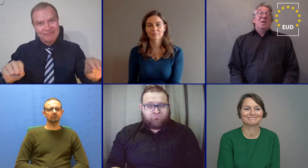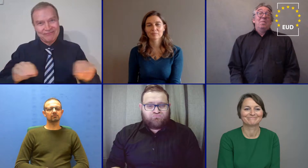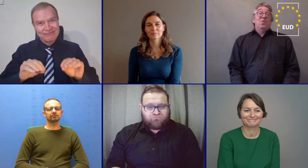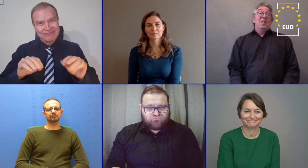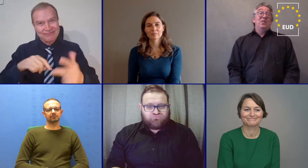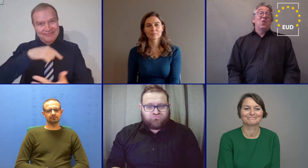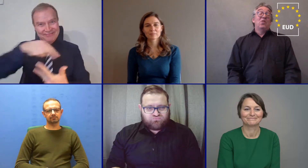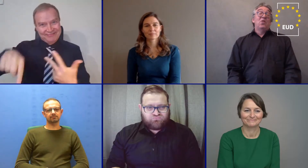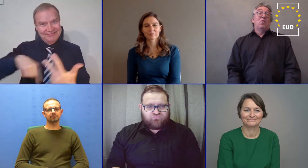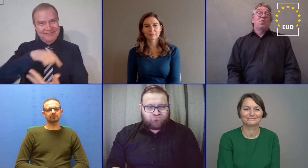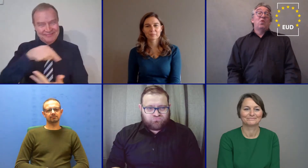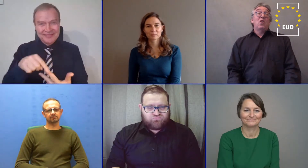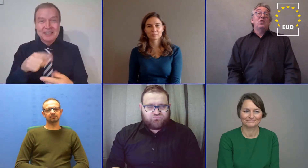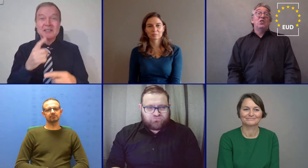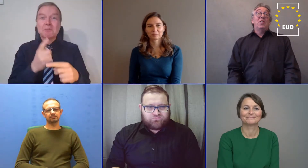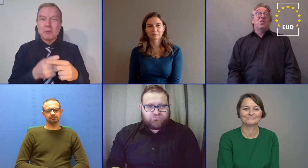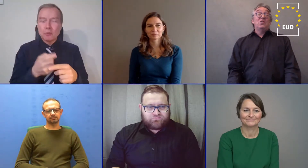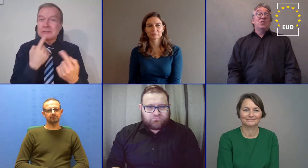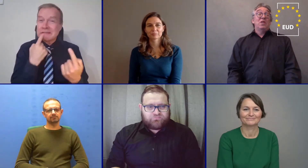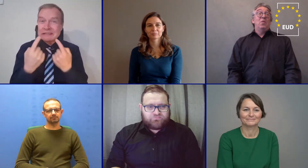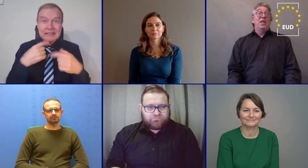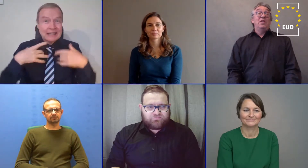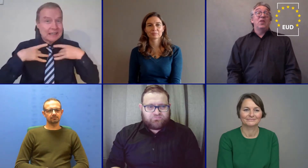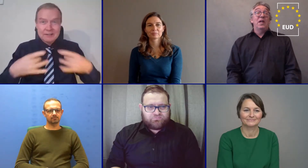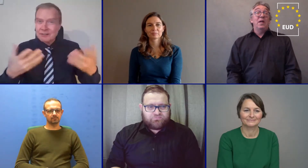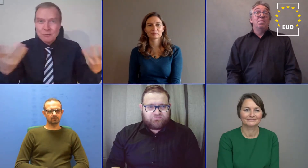We need to knock on the door of broadcast channels, and we need training.